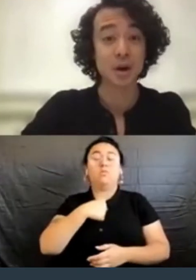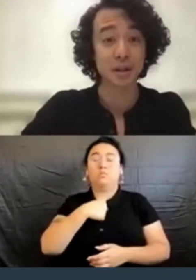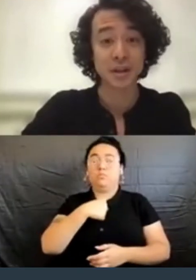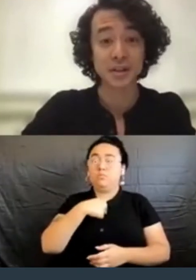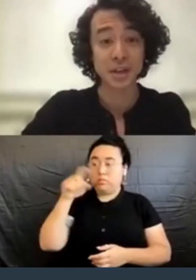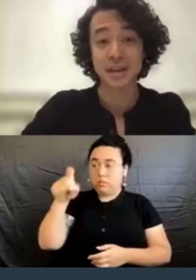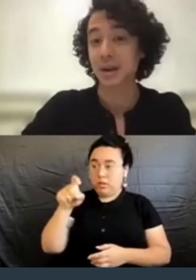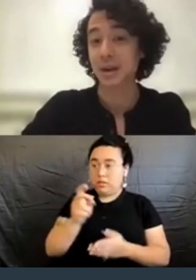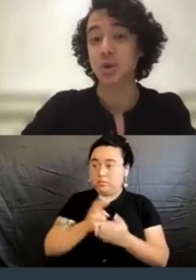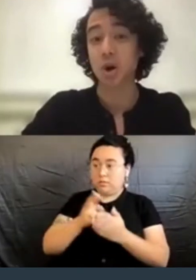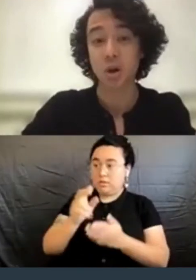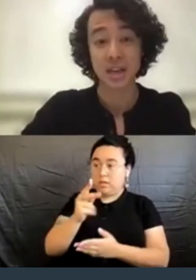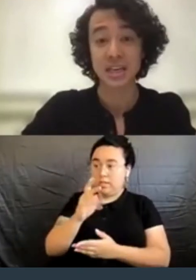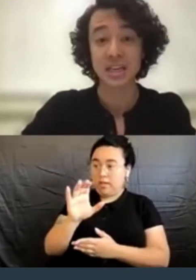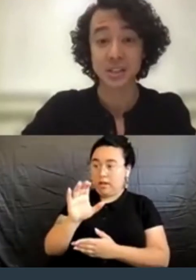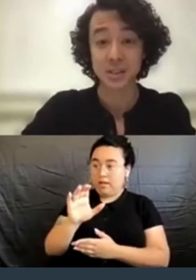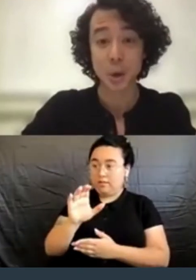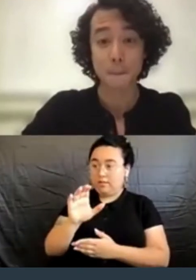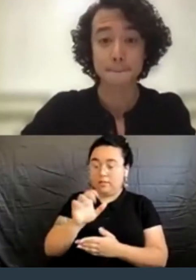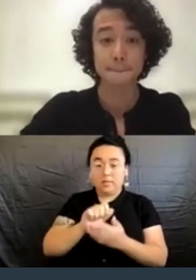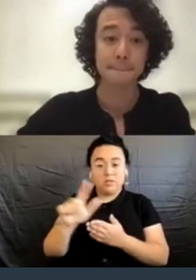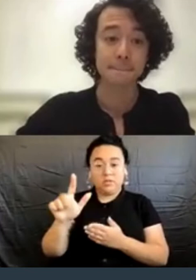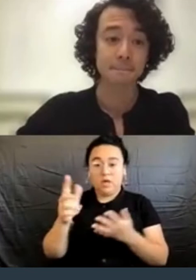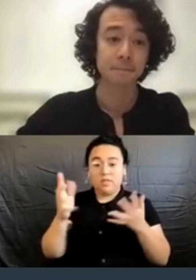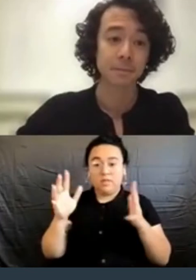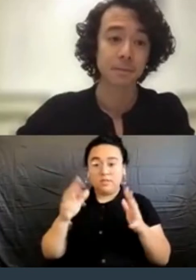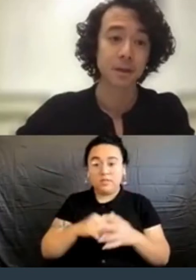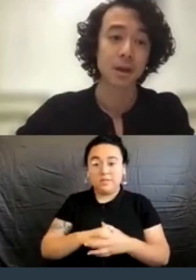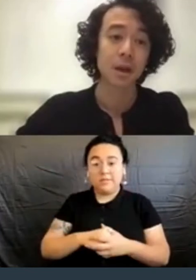to be authentic, that was all I needed to do.